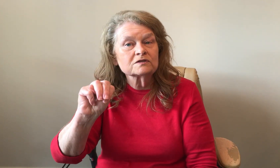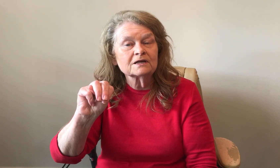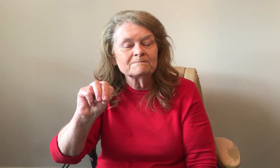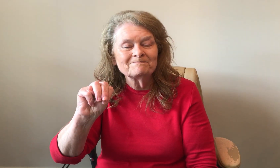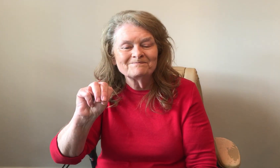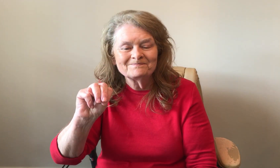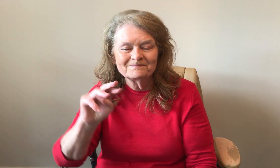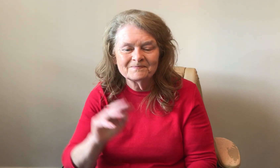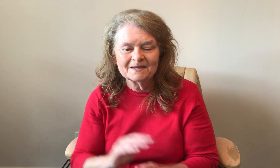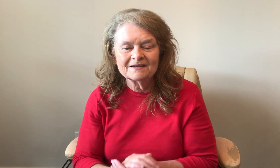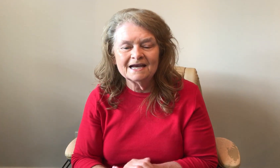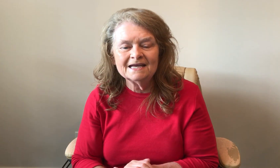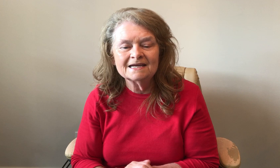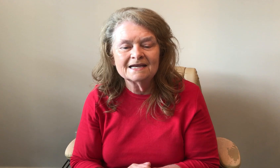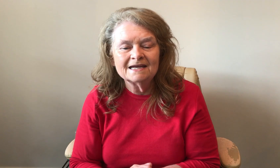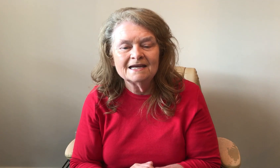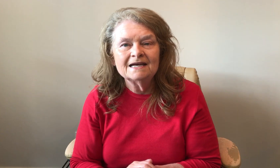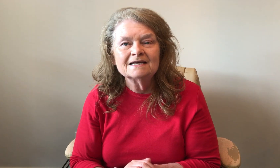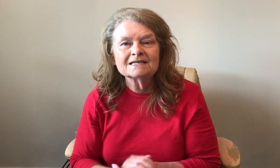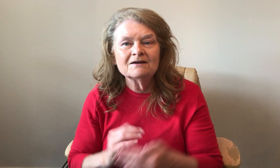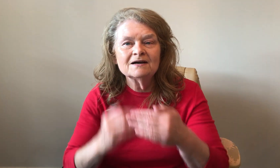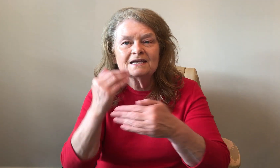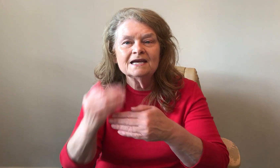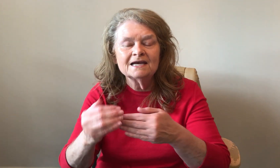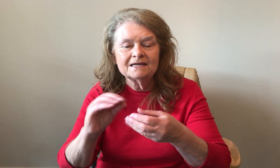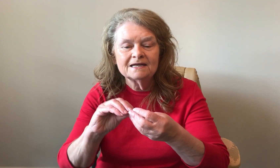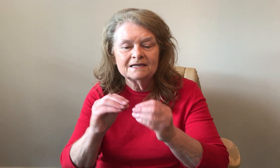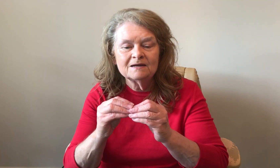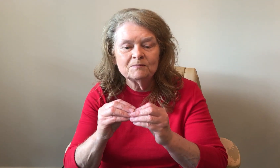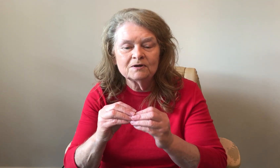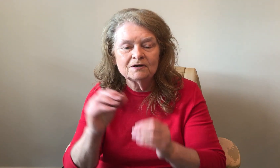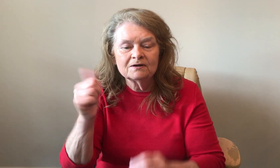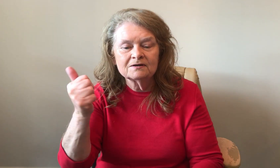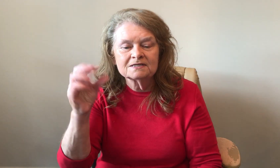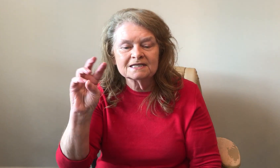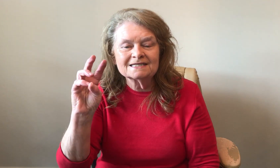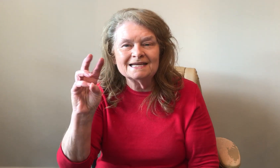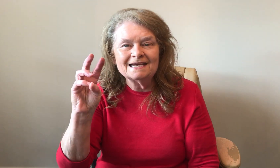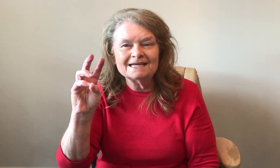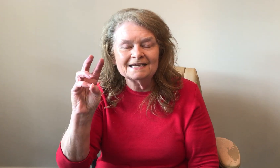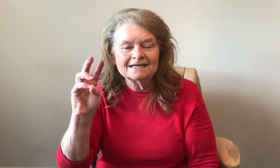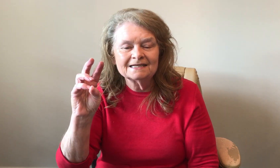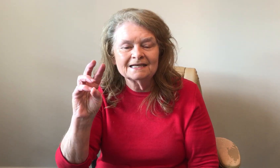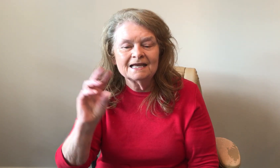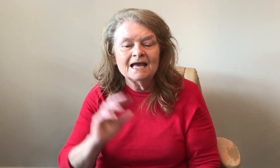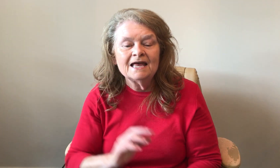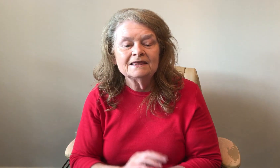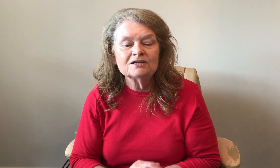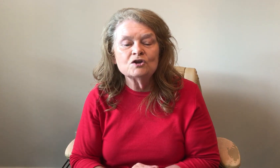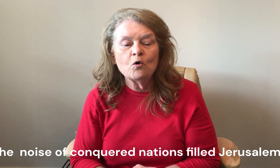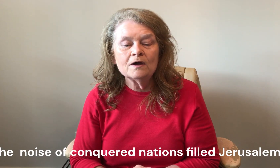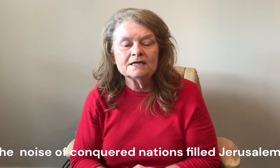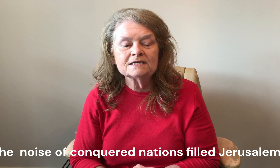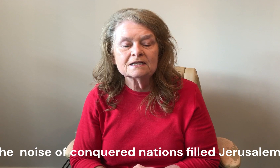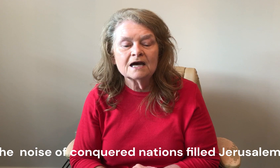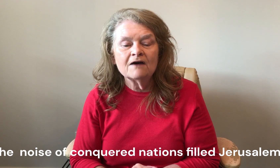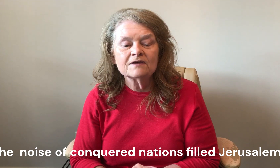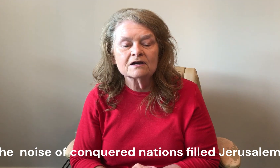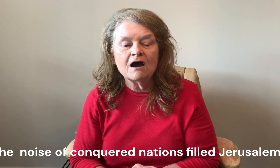Jerusalem. Okay? So again, number 16. The noise of the